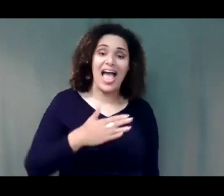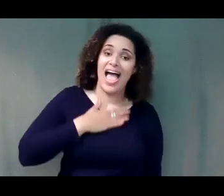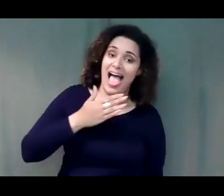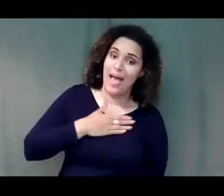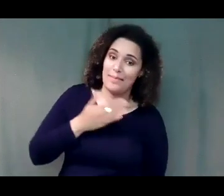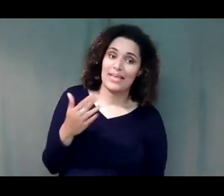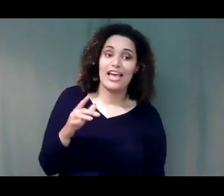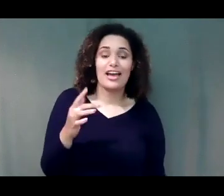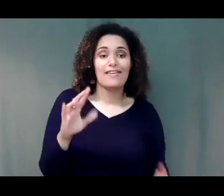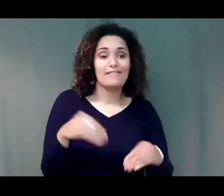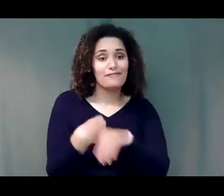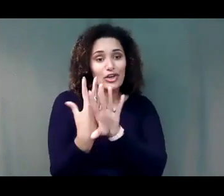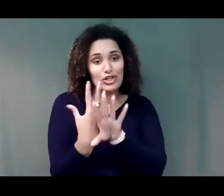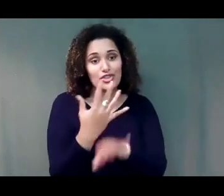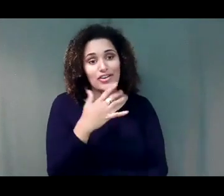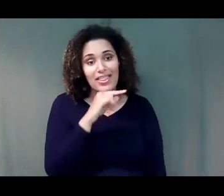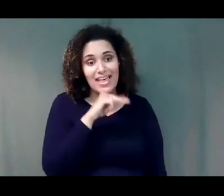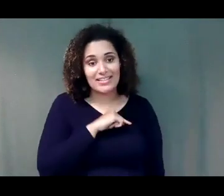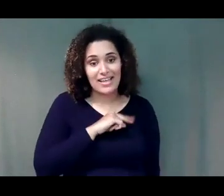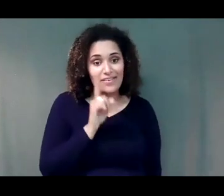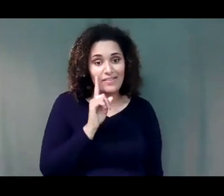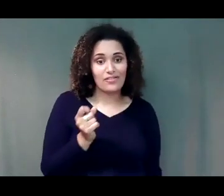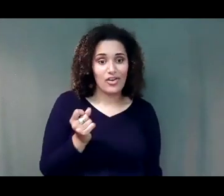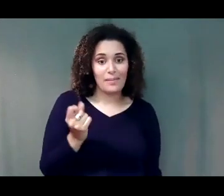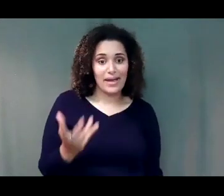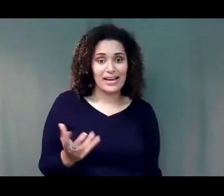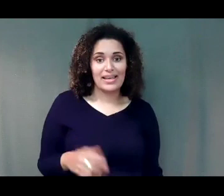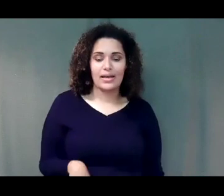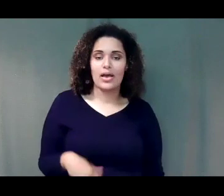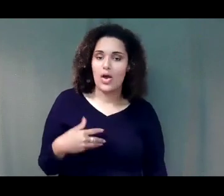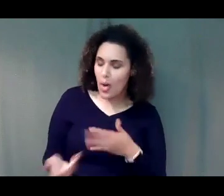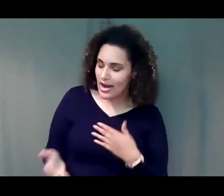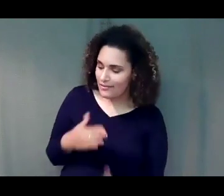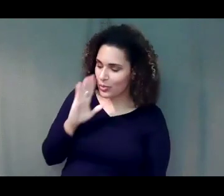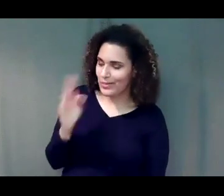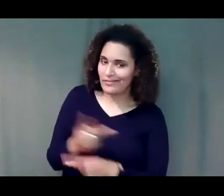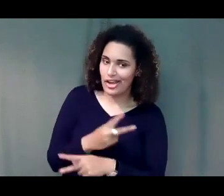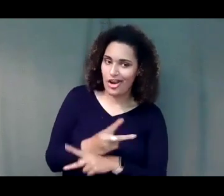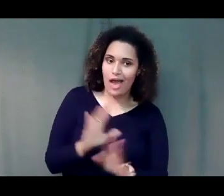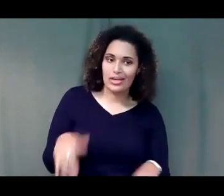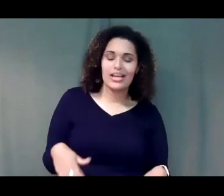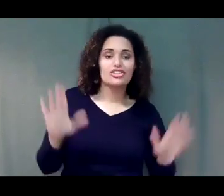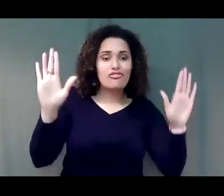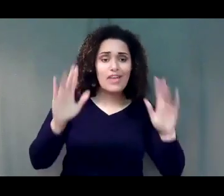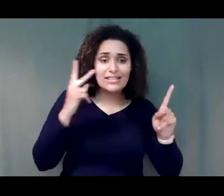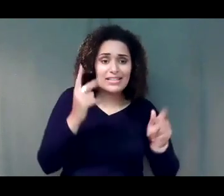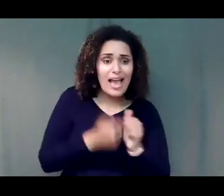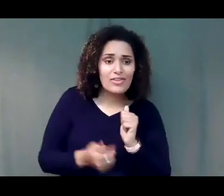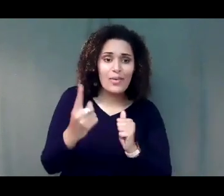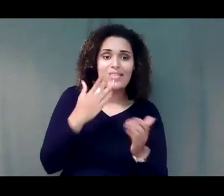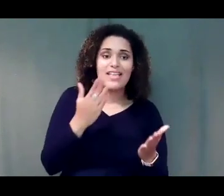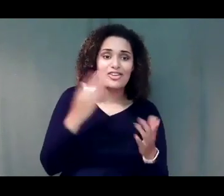of us. Thanksgiving. I know. Everybody's gonna, whatever, we'll figure it out. So great to see everybody. Thank you for